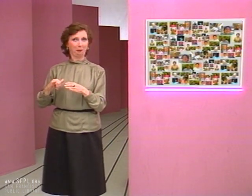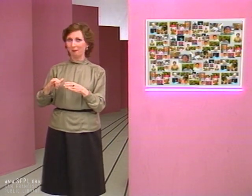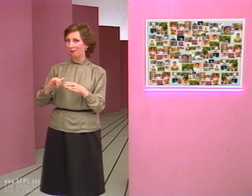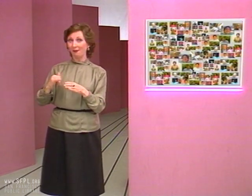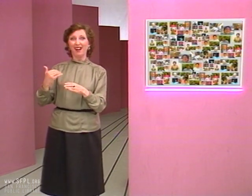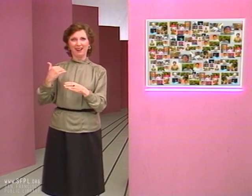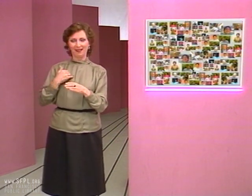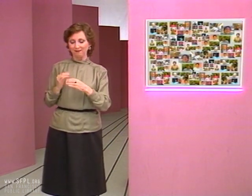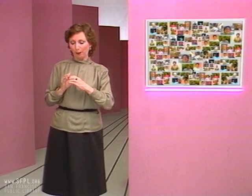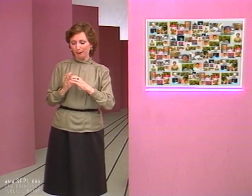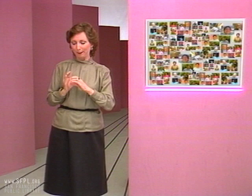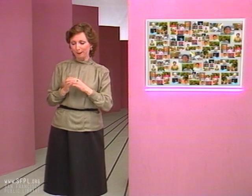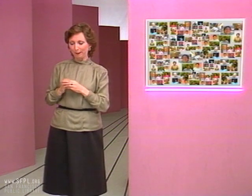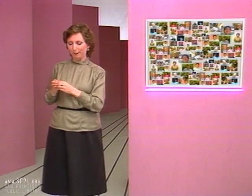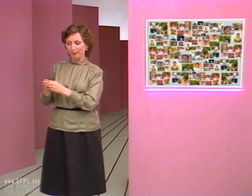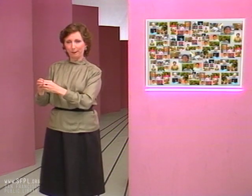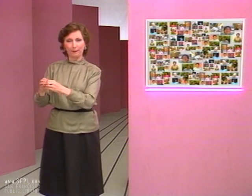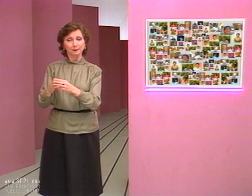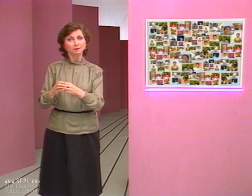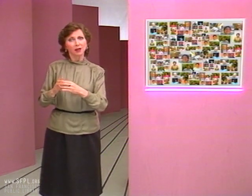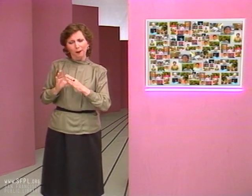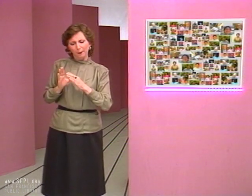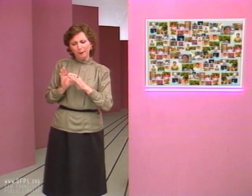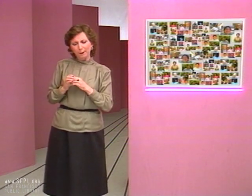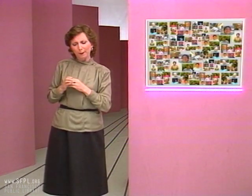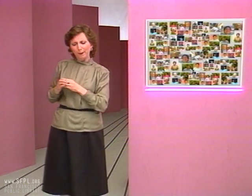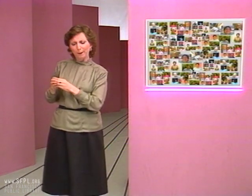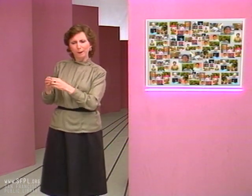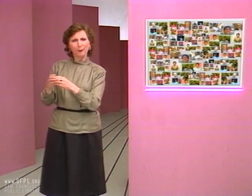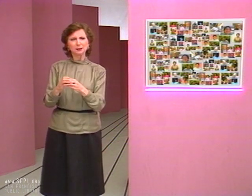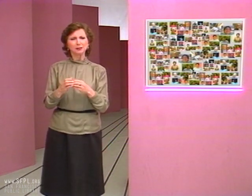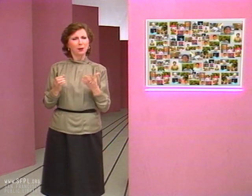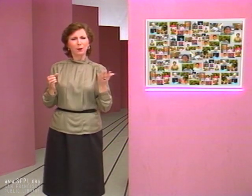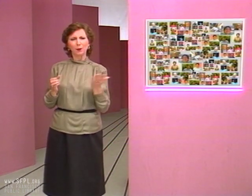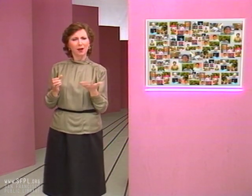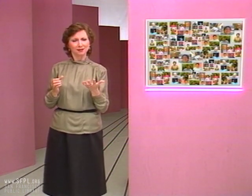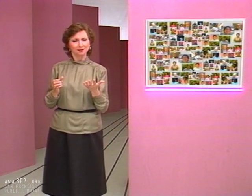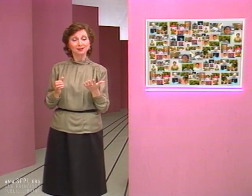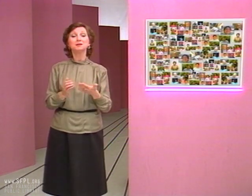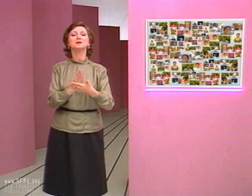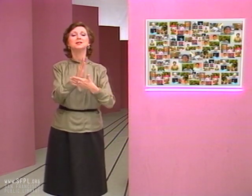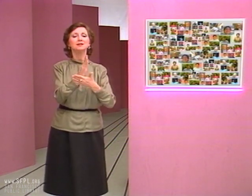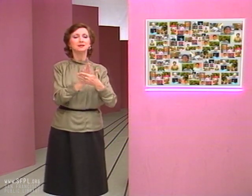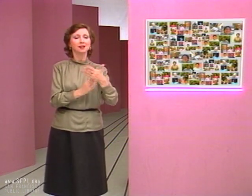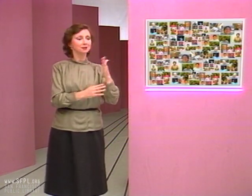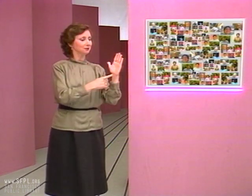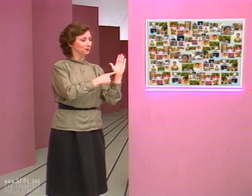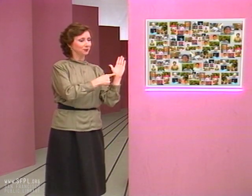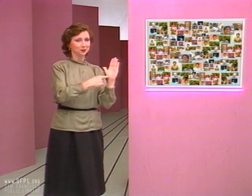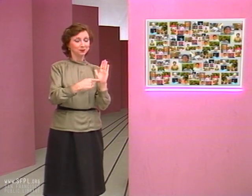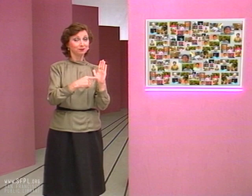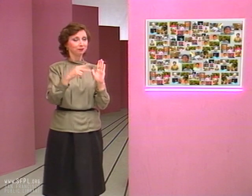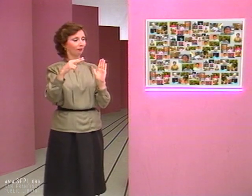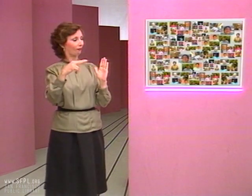community is by no means a homogeneous group. By focusing upon a few individuals, we'll sample a variety of deaf